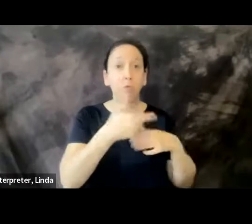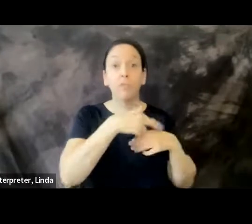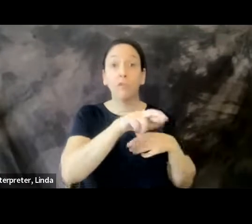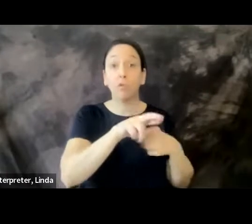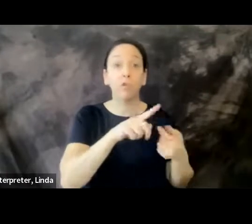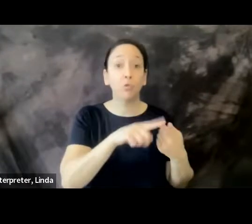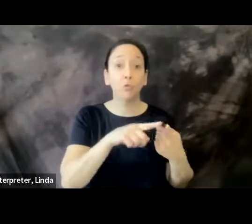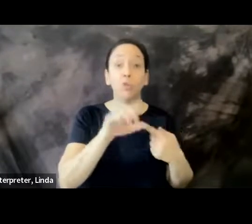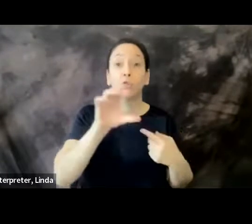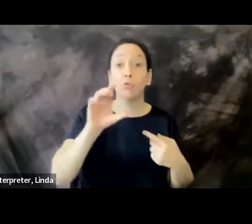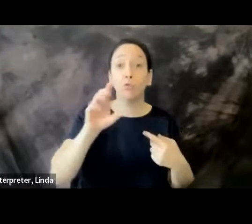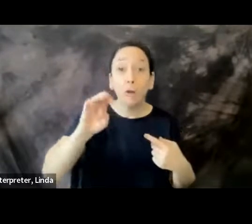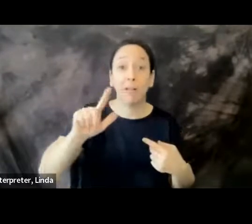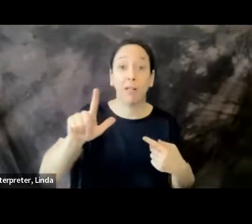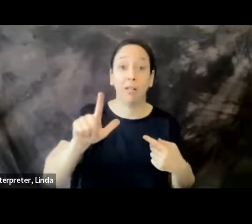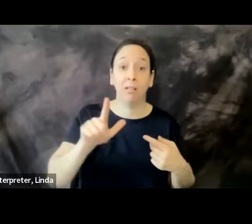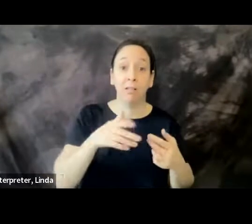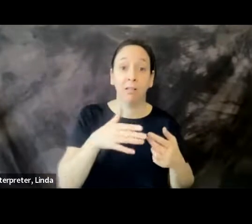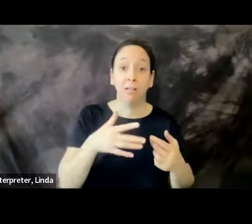prosecution.